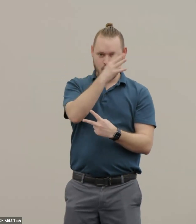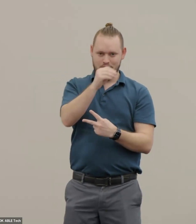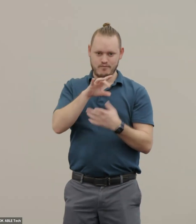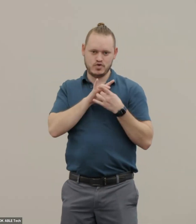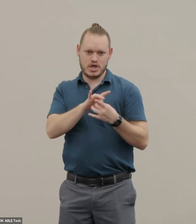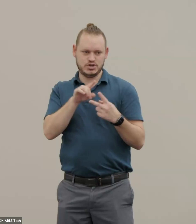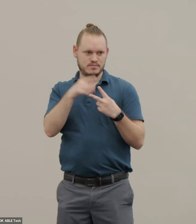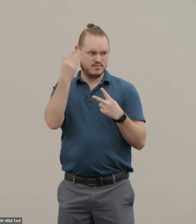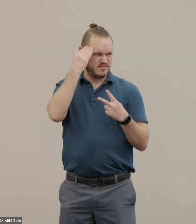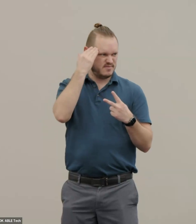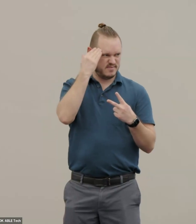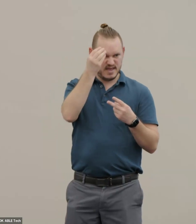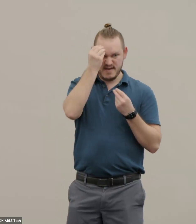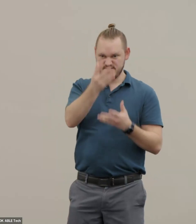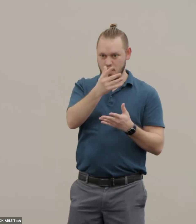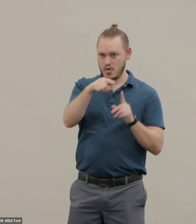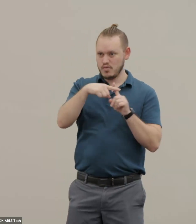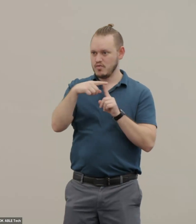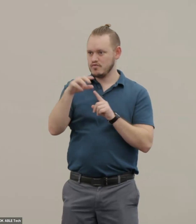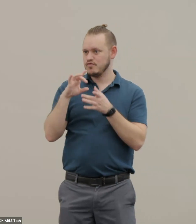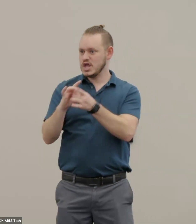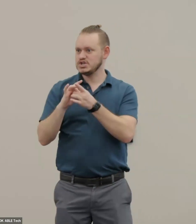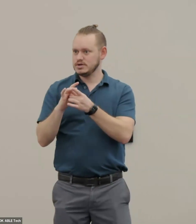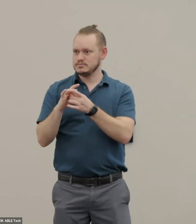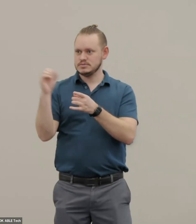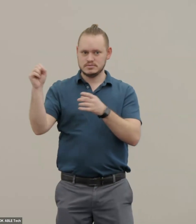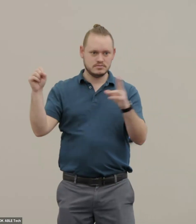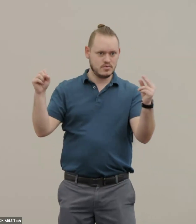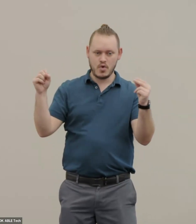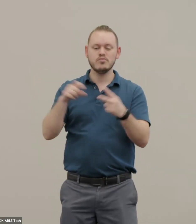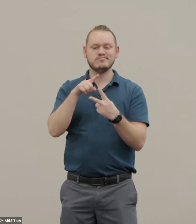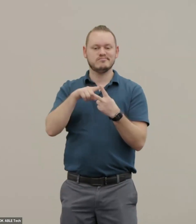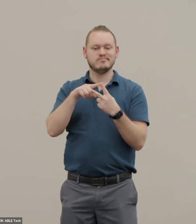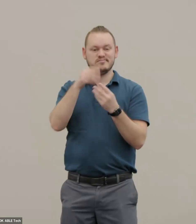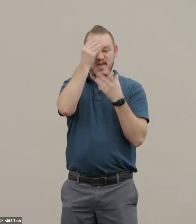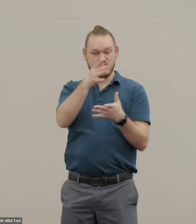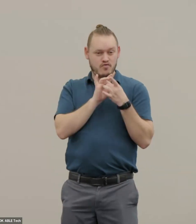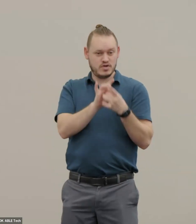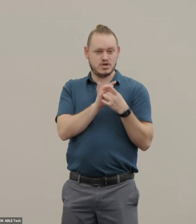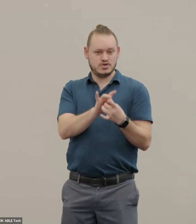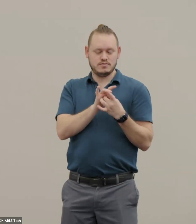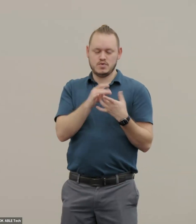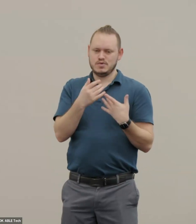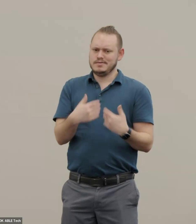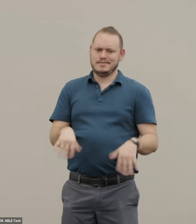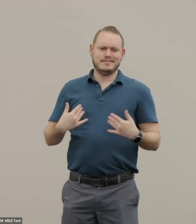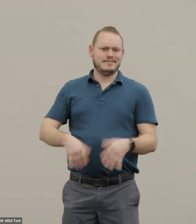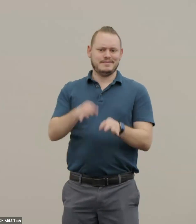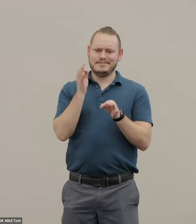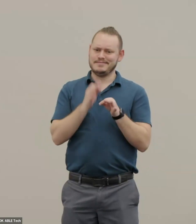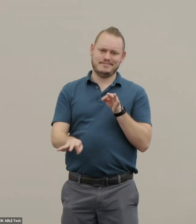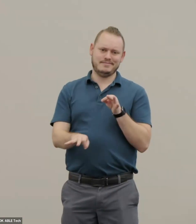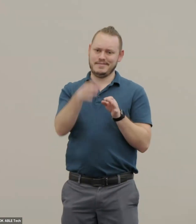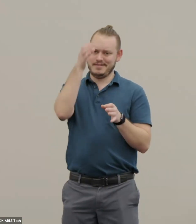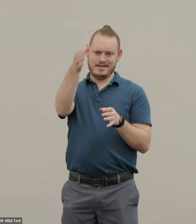relationships. Is everybody familiar with info and relationships? Right? Info and relationships is such a simple concept.